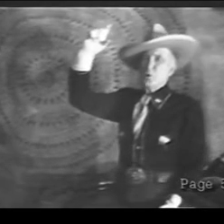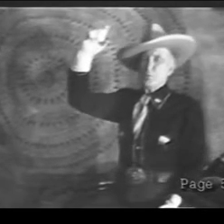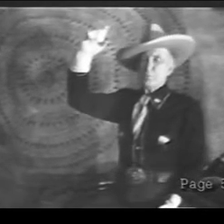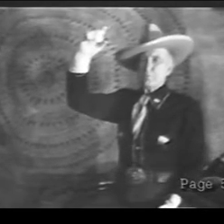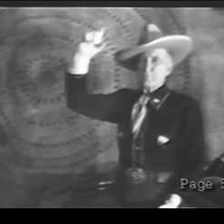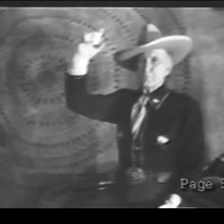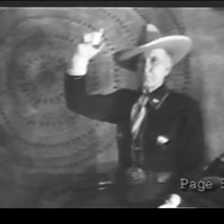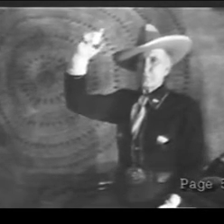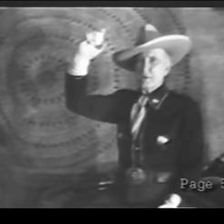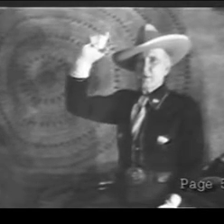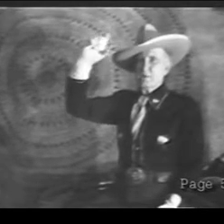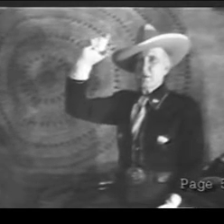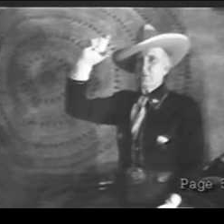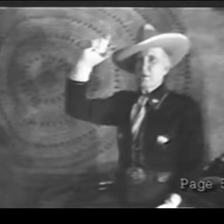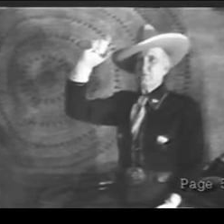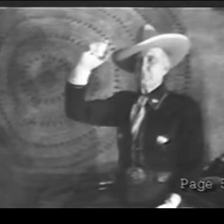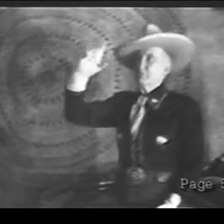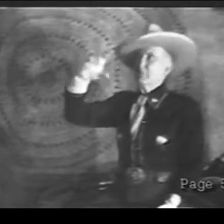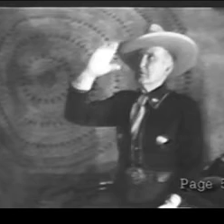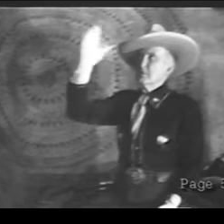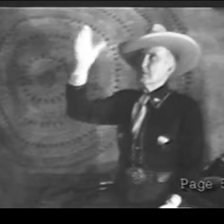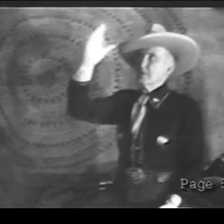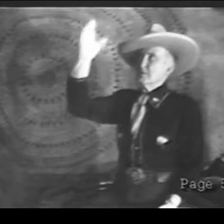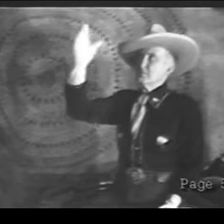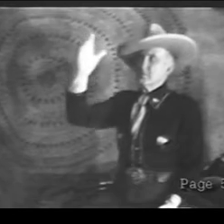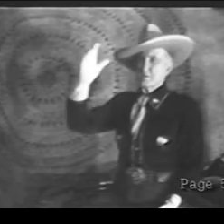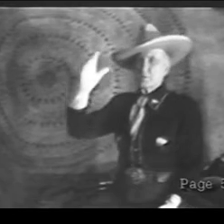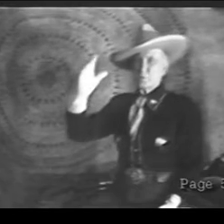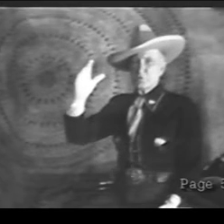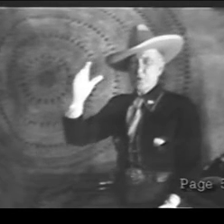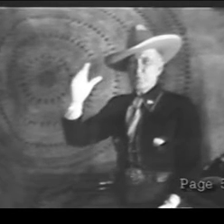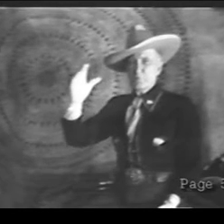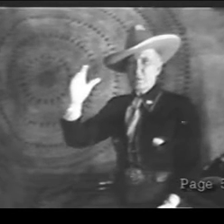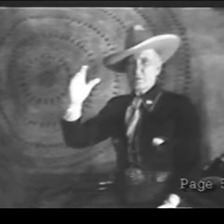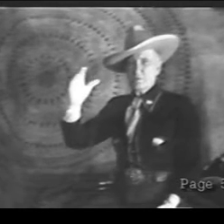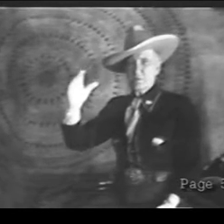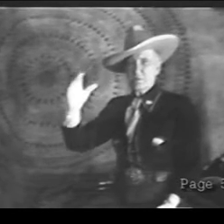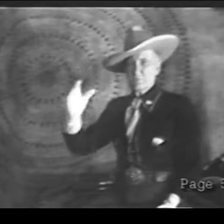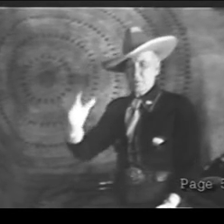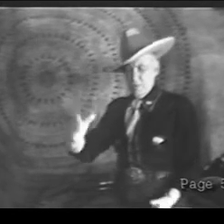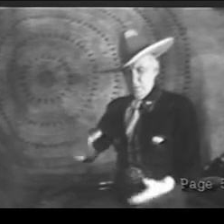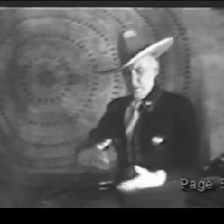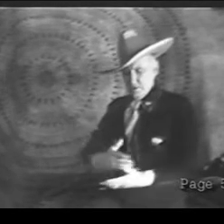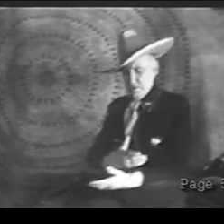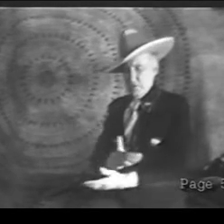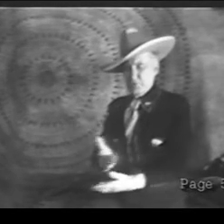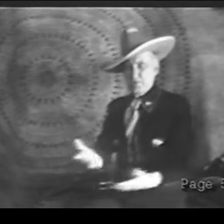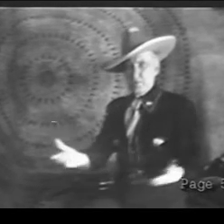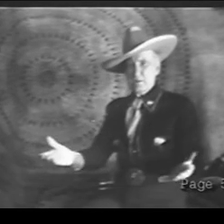warmth, shines down on him. A lot of his mysticism is wrapped up around the sun, whereas the earth, like a